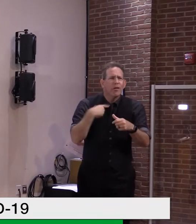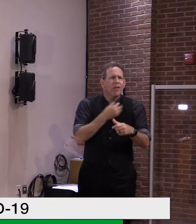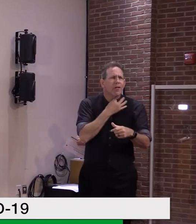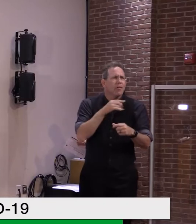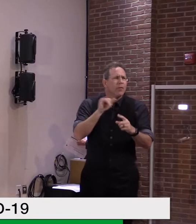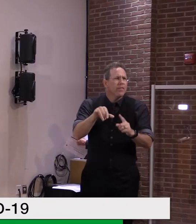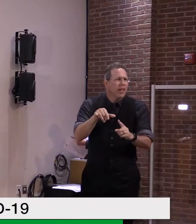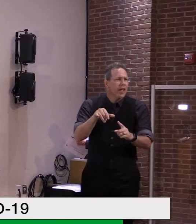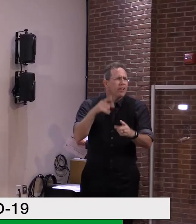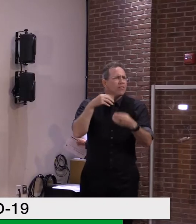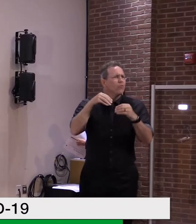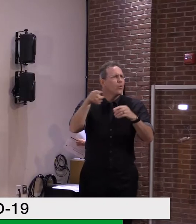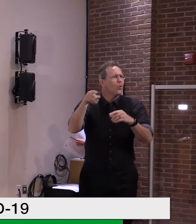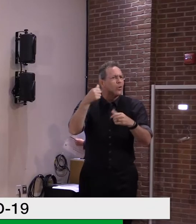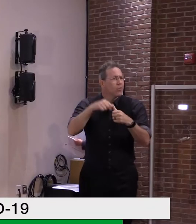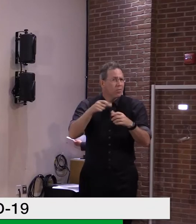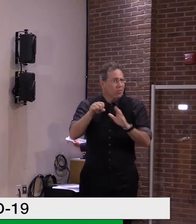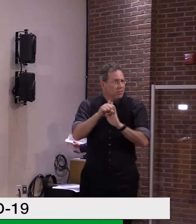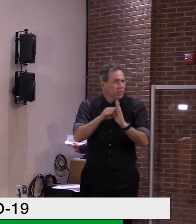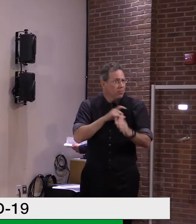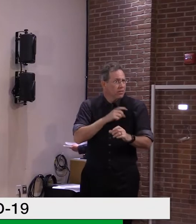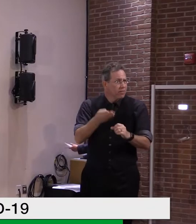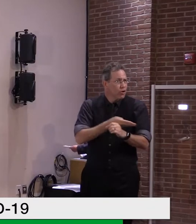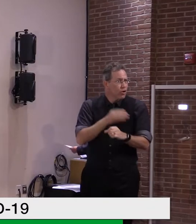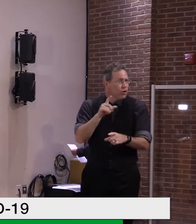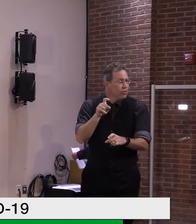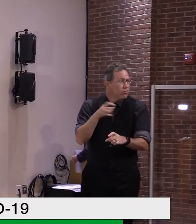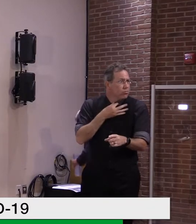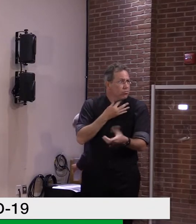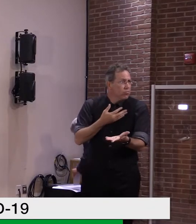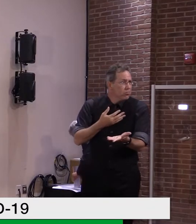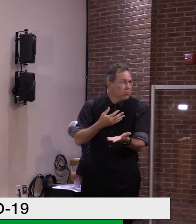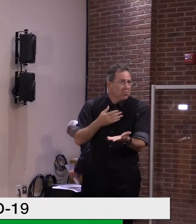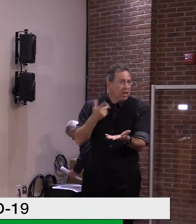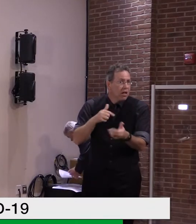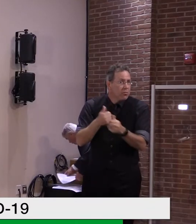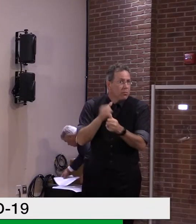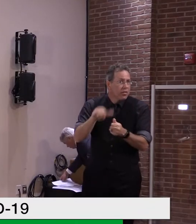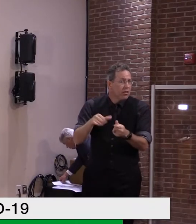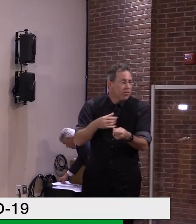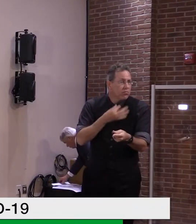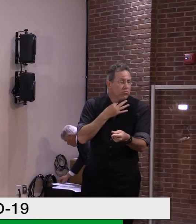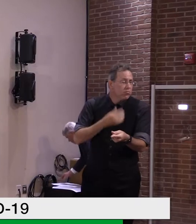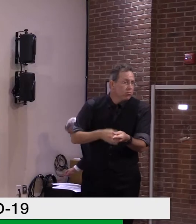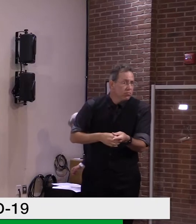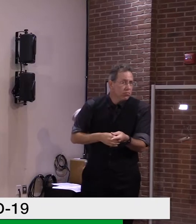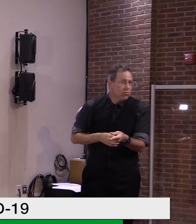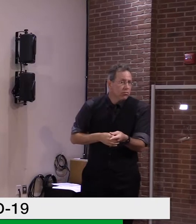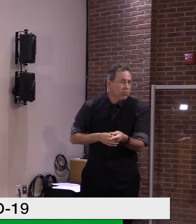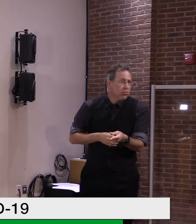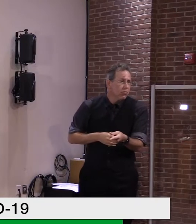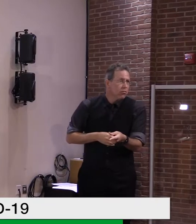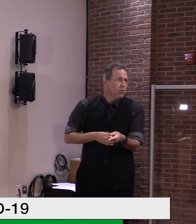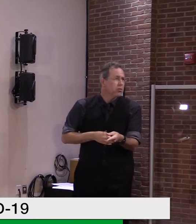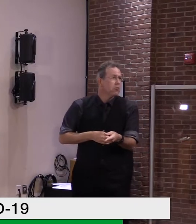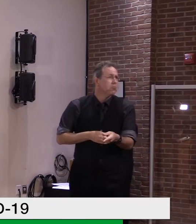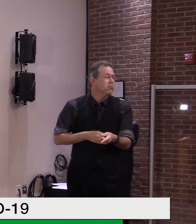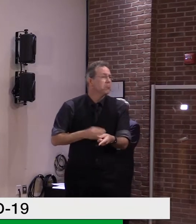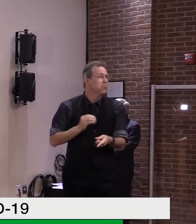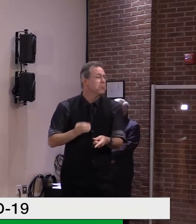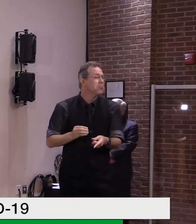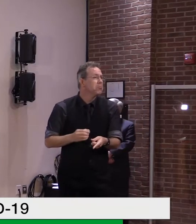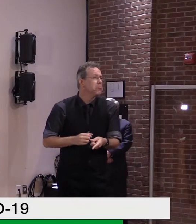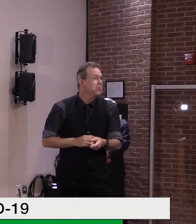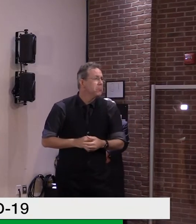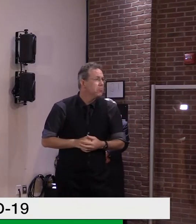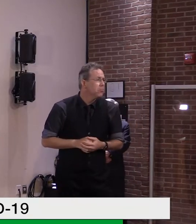if you've made headway in the last 10 days to get anything out of the Public Safety Department. Mike, this is